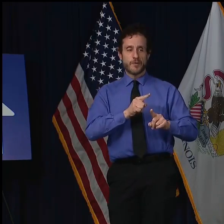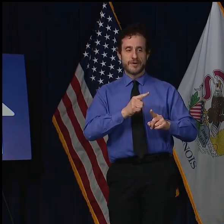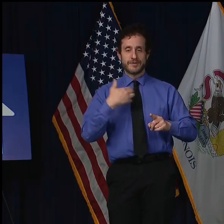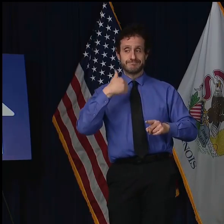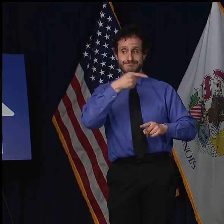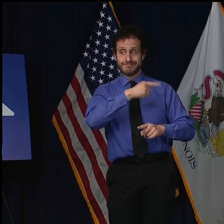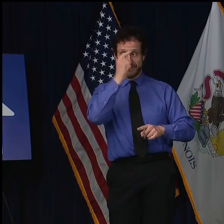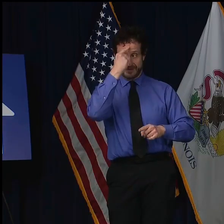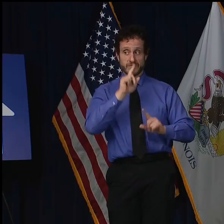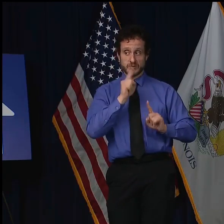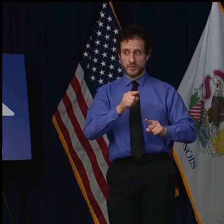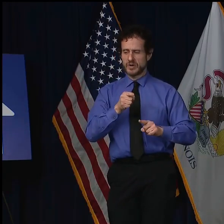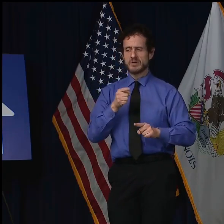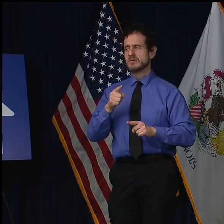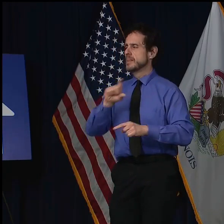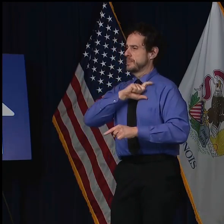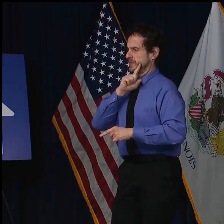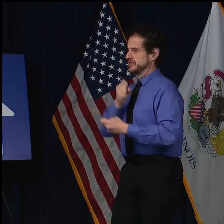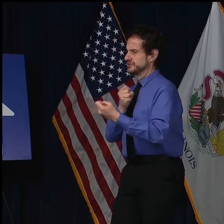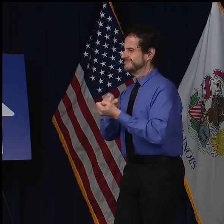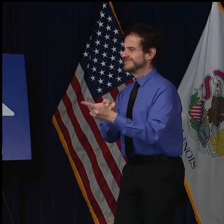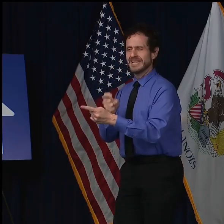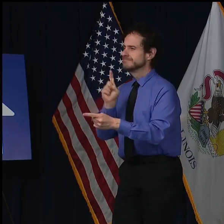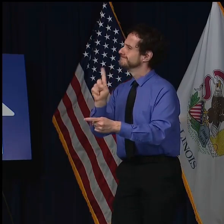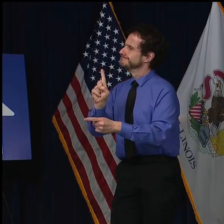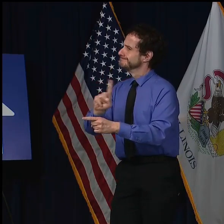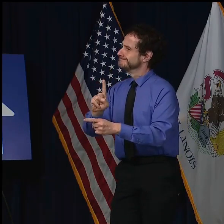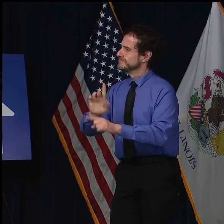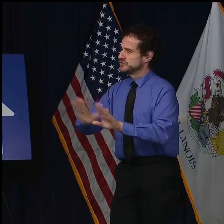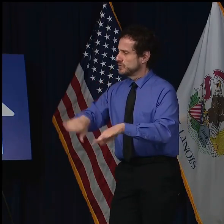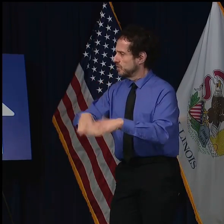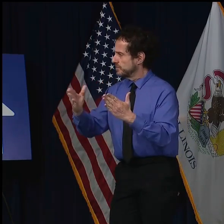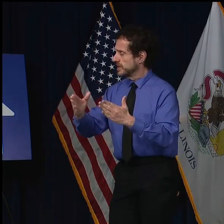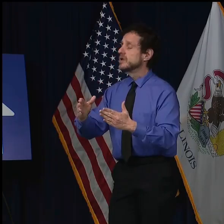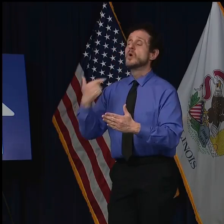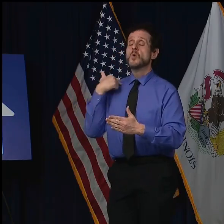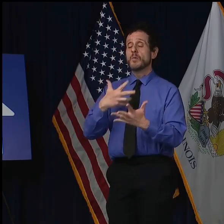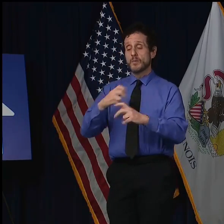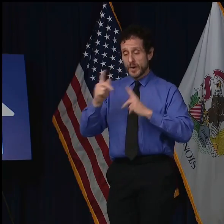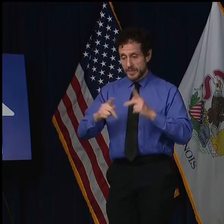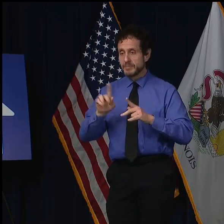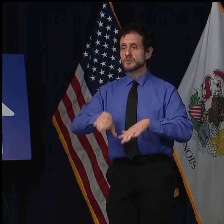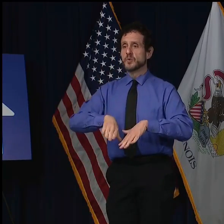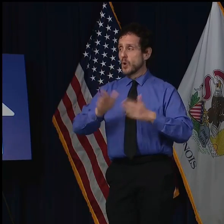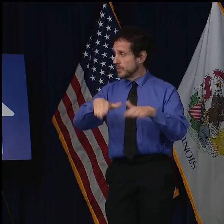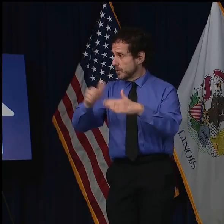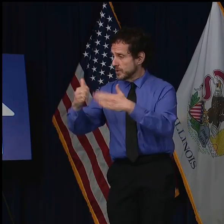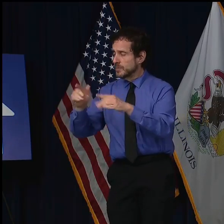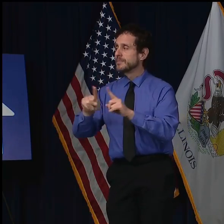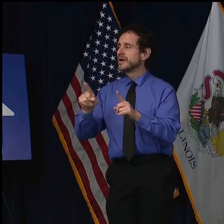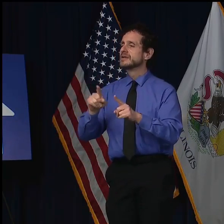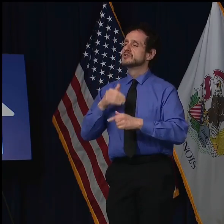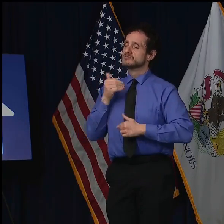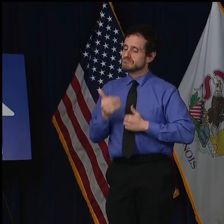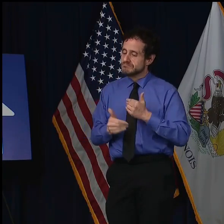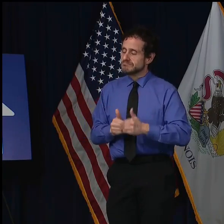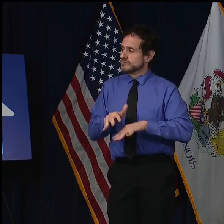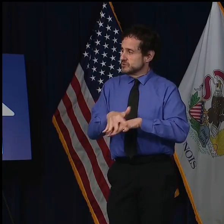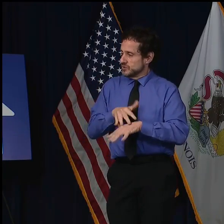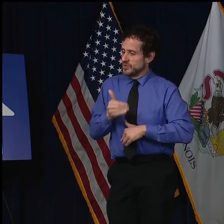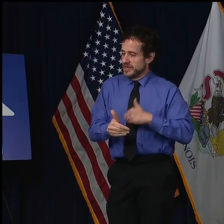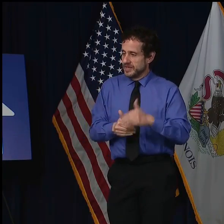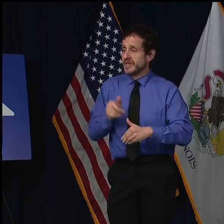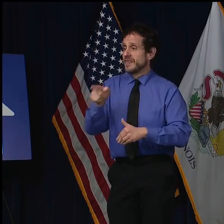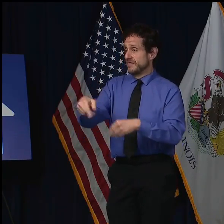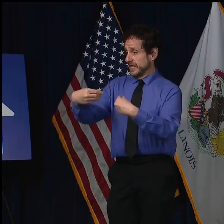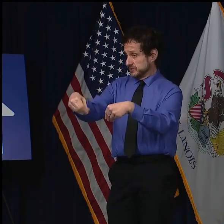the goal here is for us to keep everybody safe and healthy and to reopen the economy in phases. So the opportunity for that store to open may